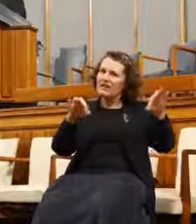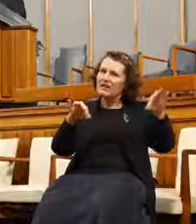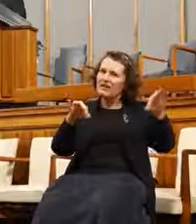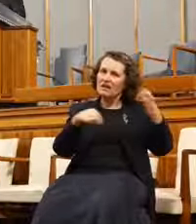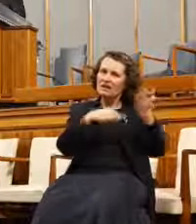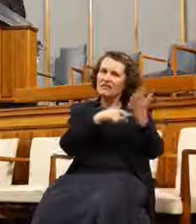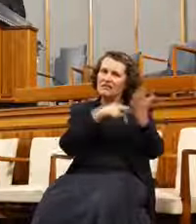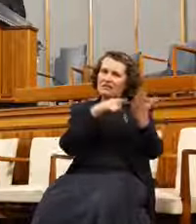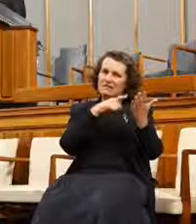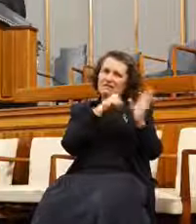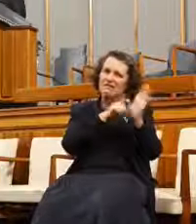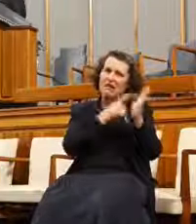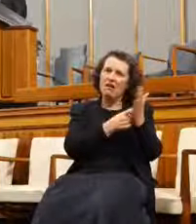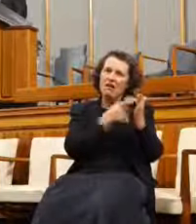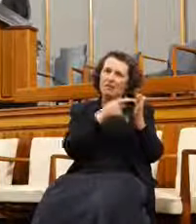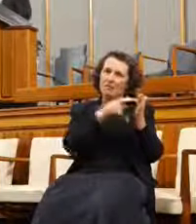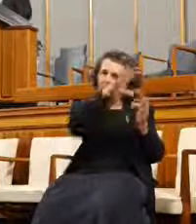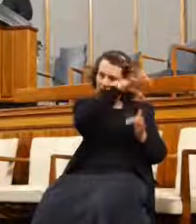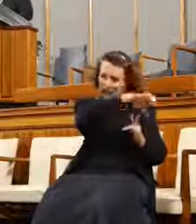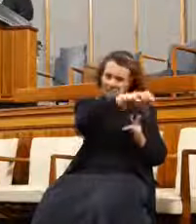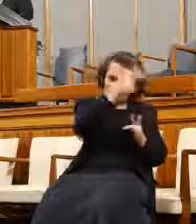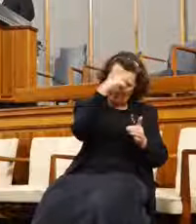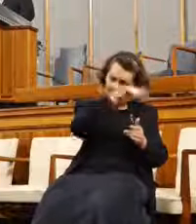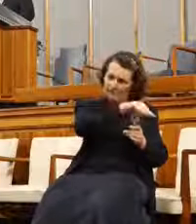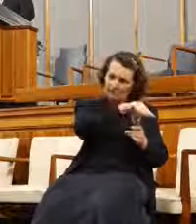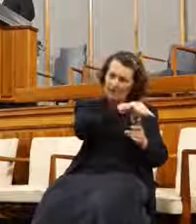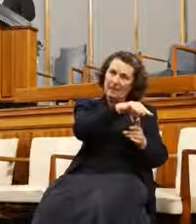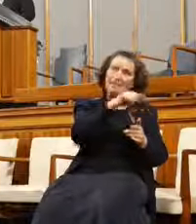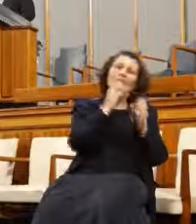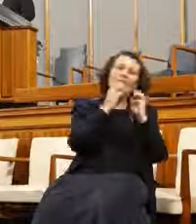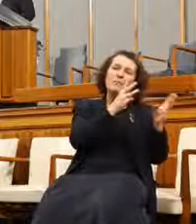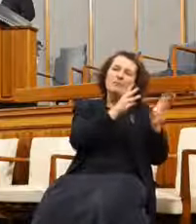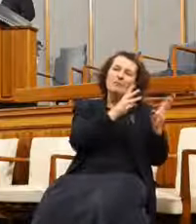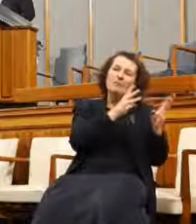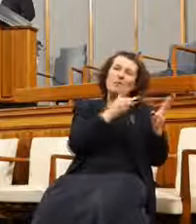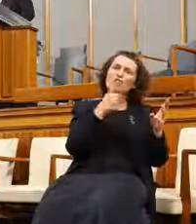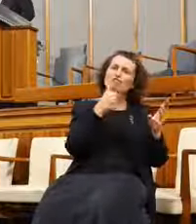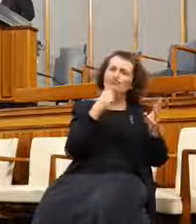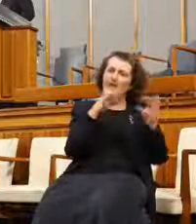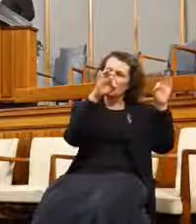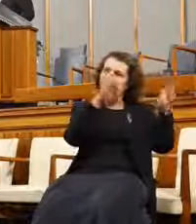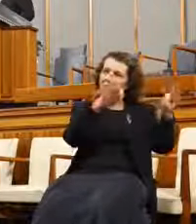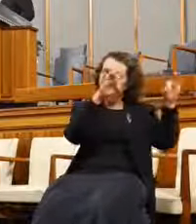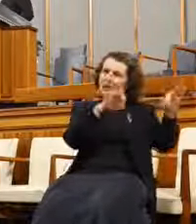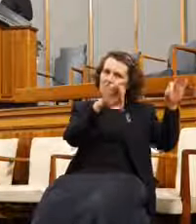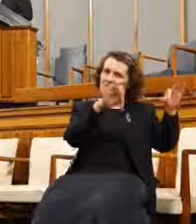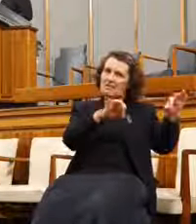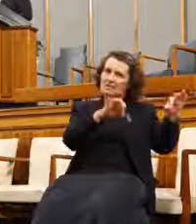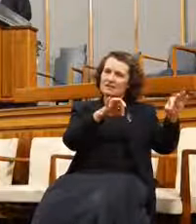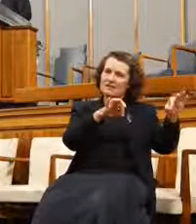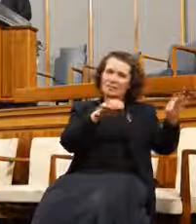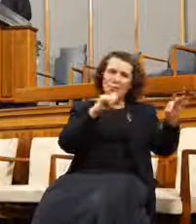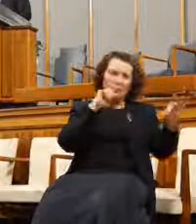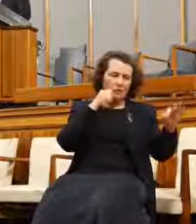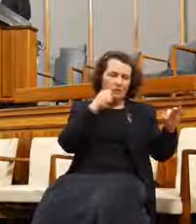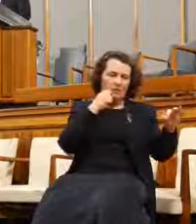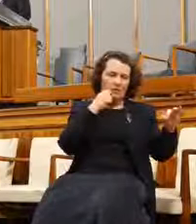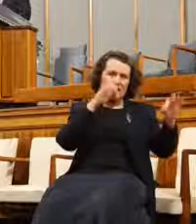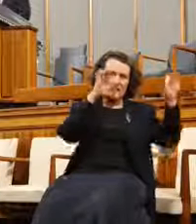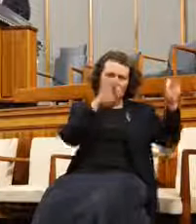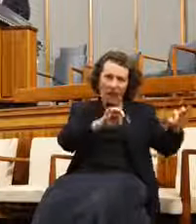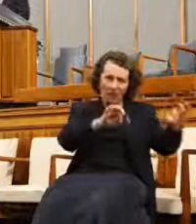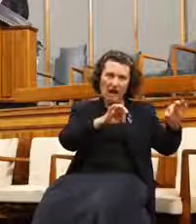craft, and they dyed the cloth over and over again until it was absolutely colour fast, and